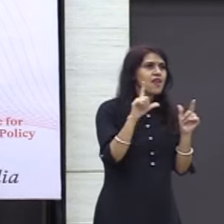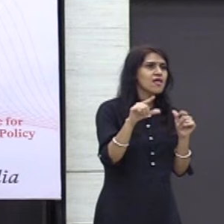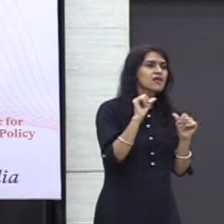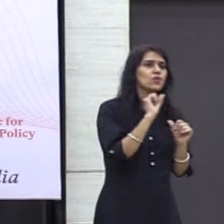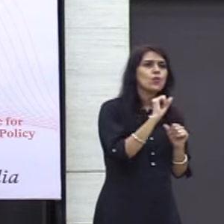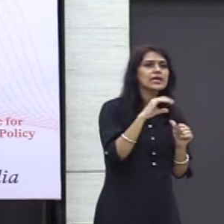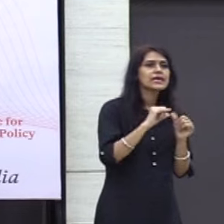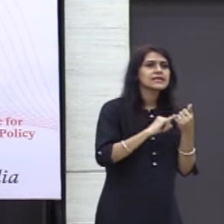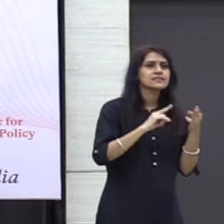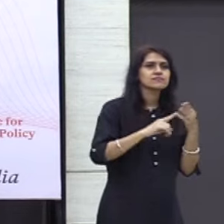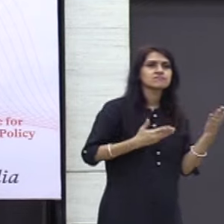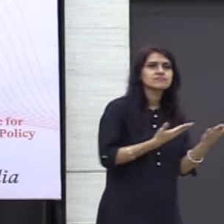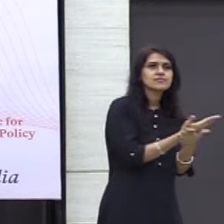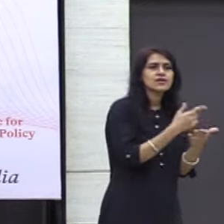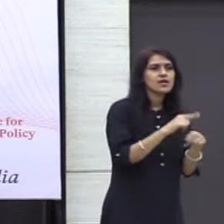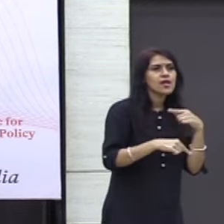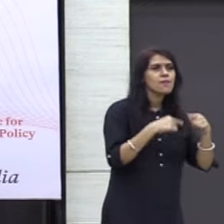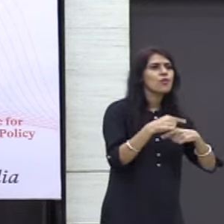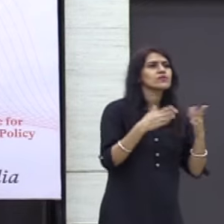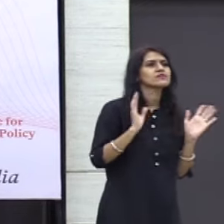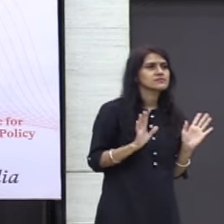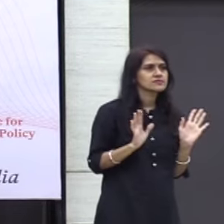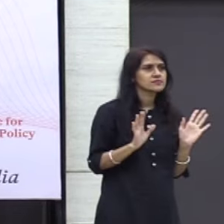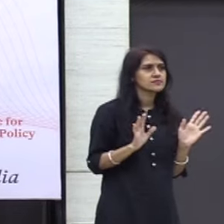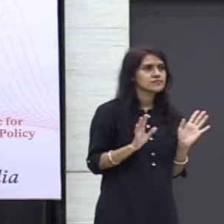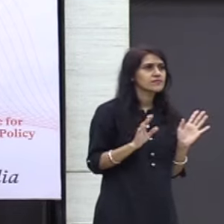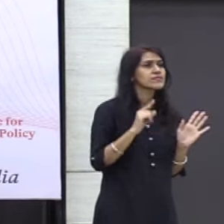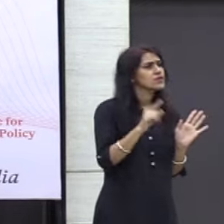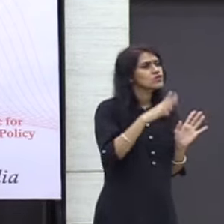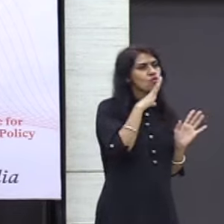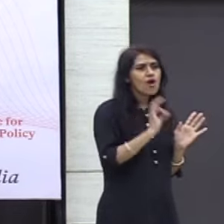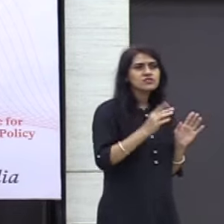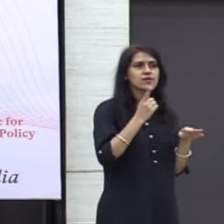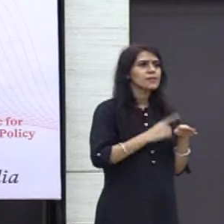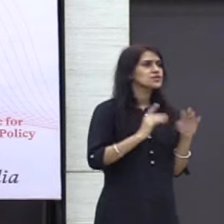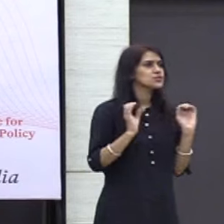The intent of the legislation is actually not to punish.